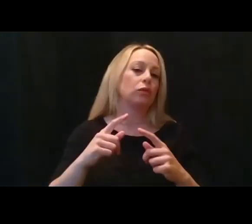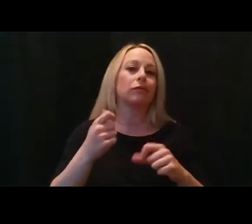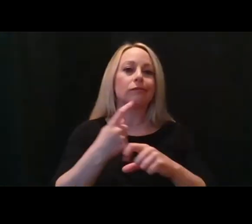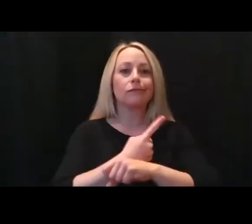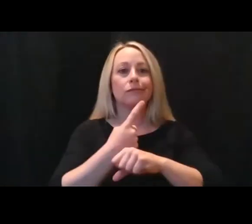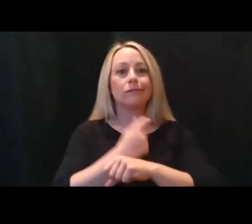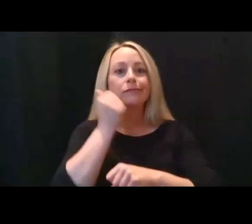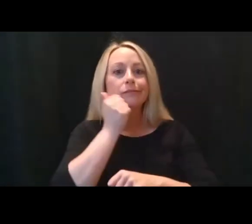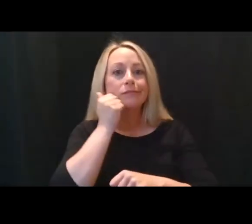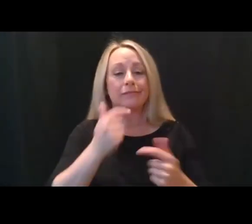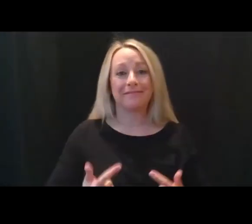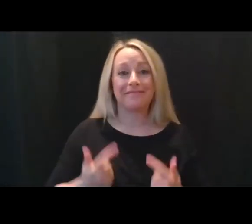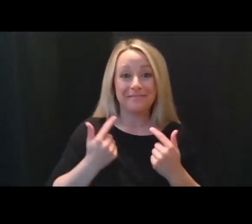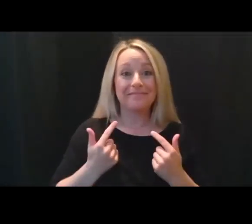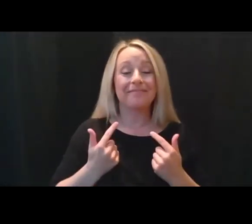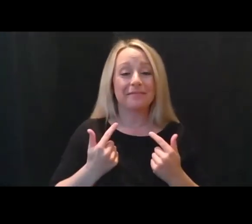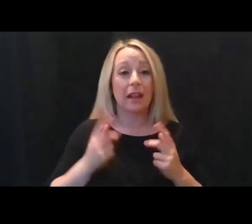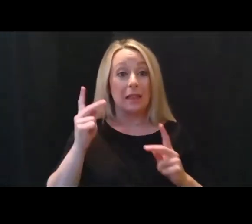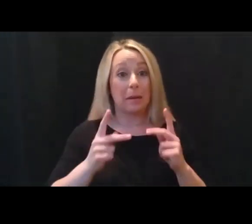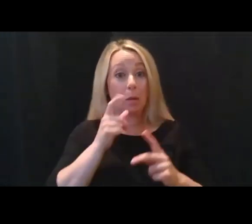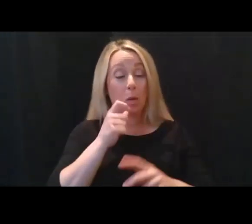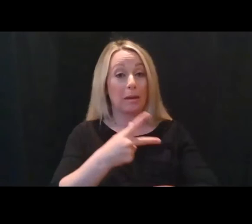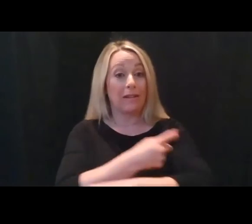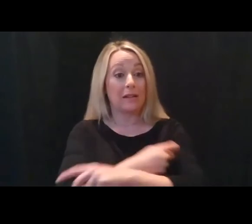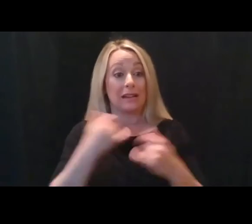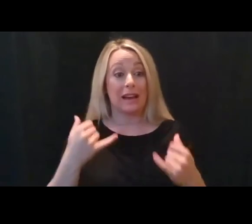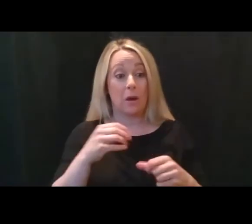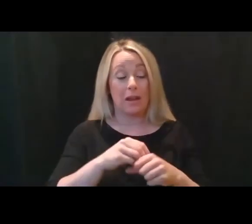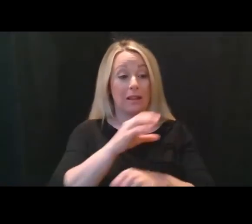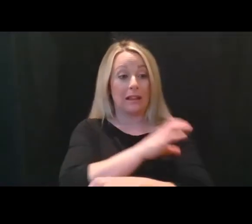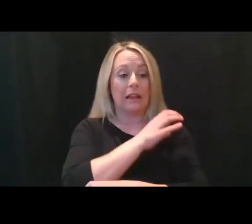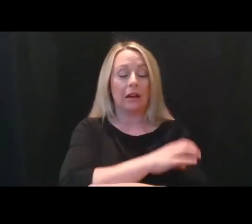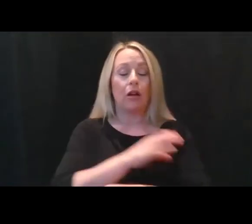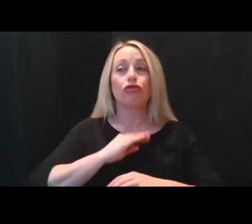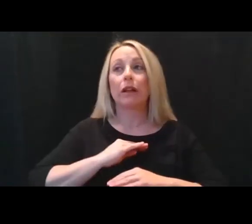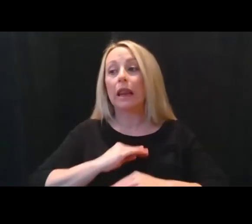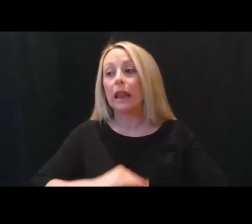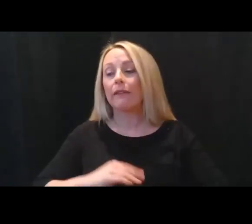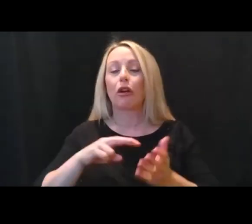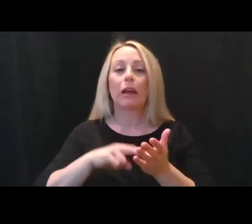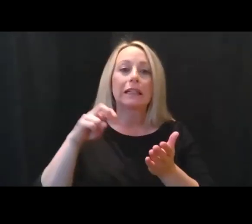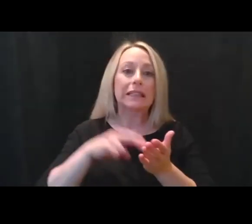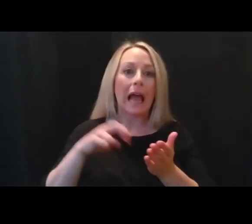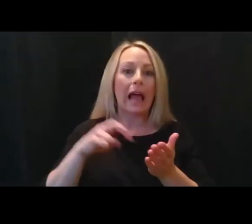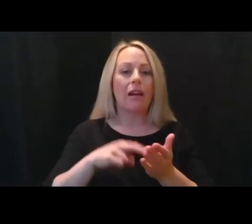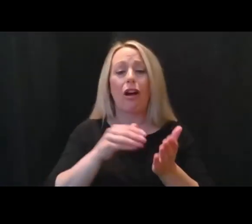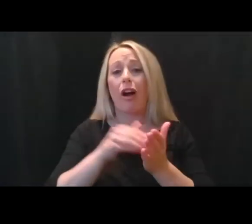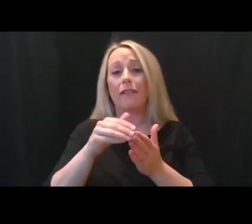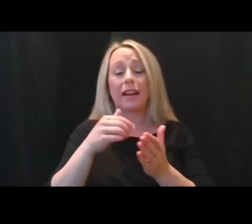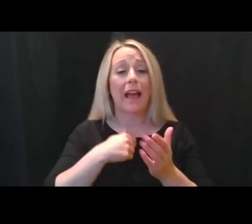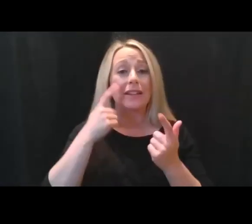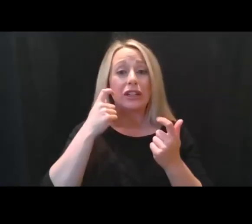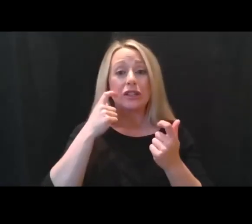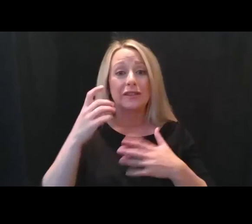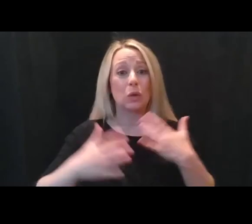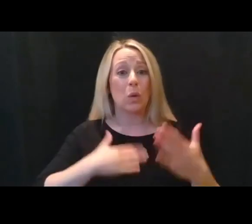want to share that the people being vaccinated now in the clinic are relieved. They're ecstatic. Oftentimes there's tears of joy because it means